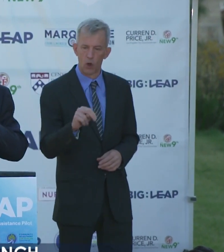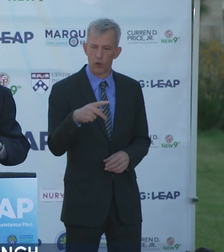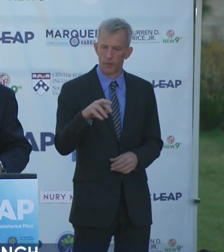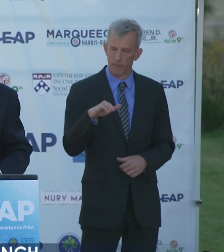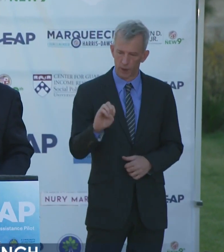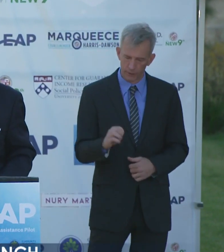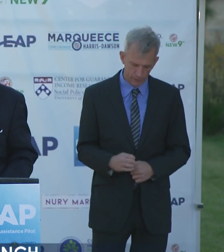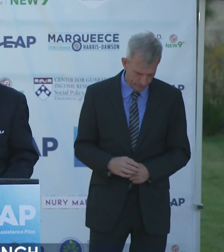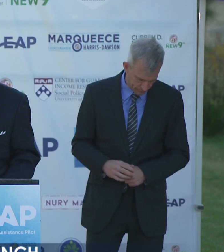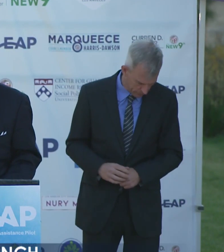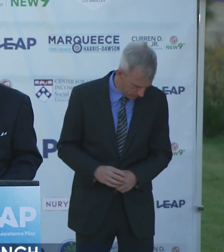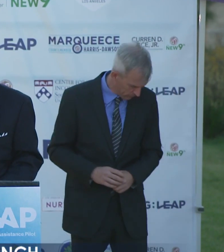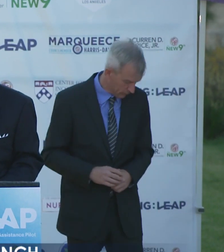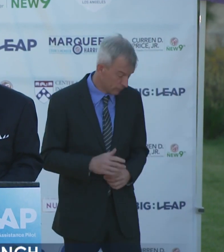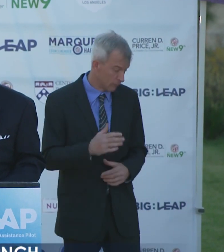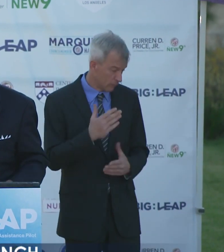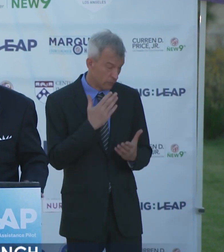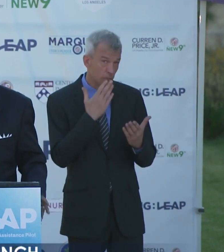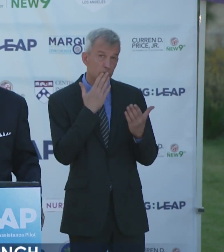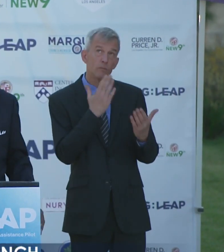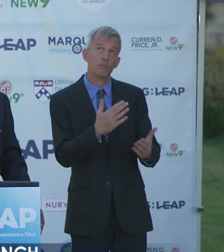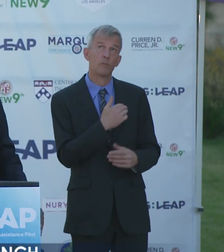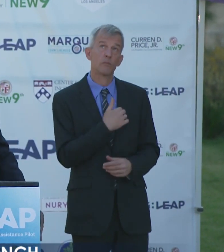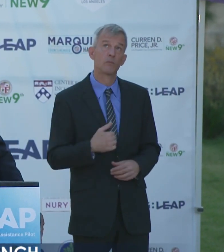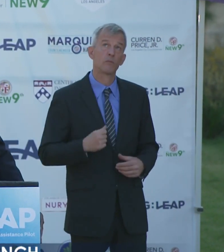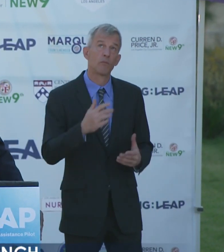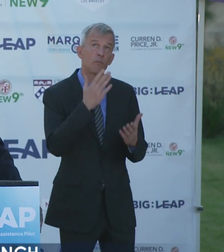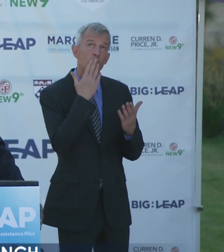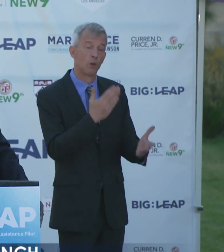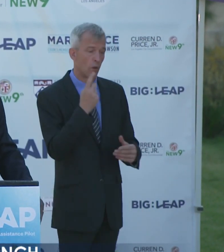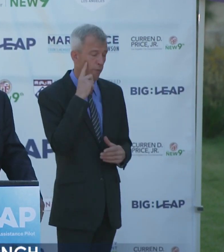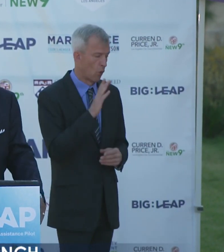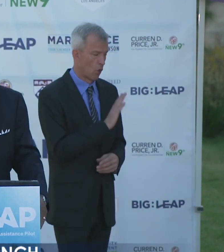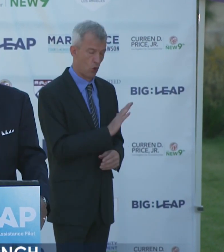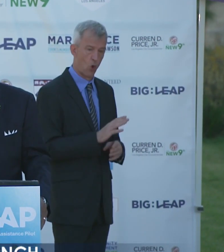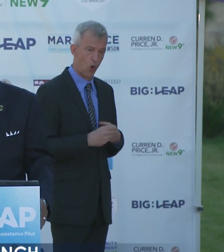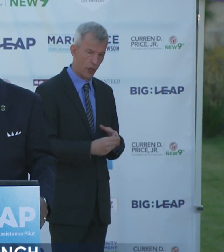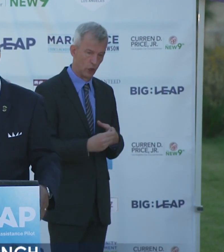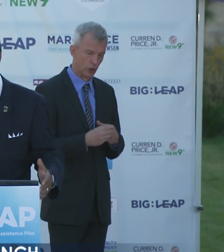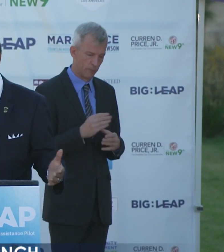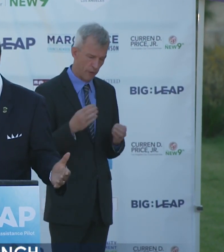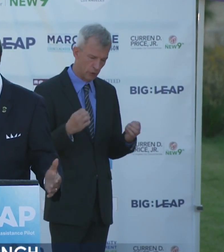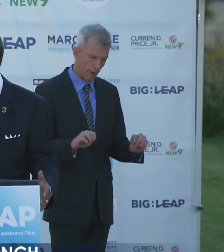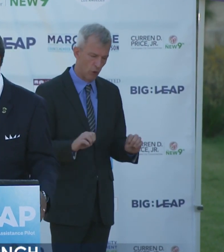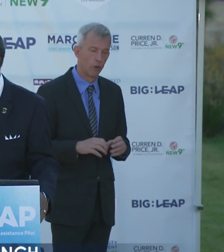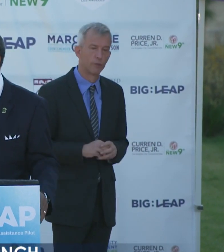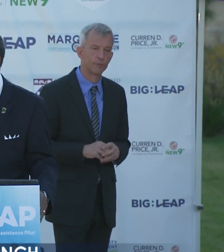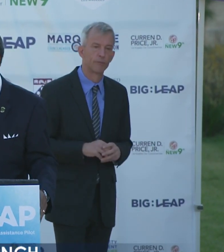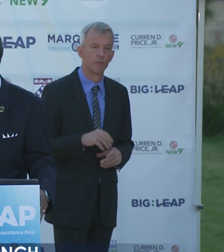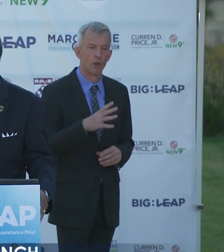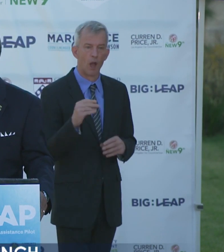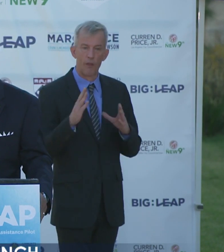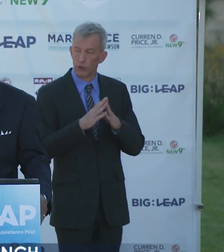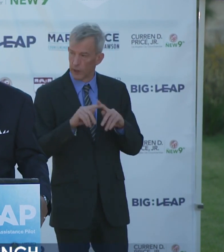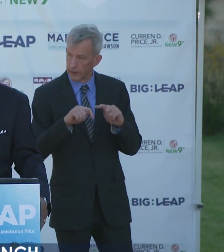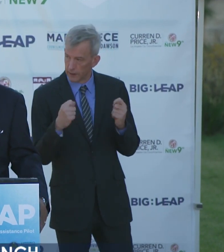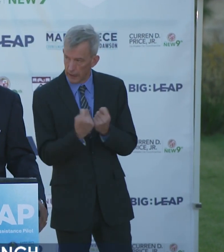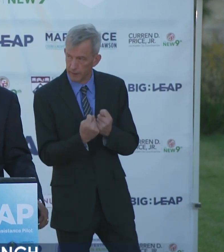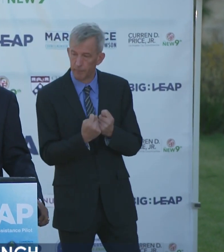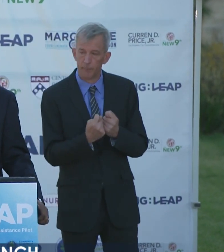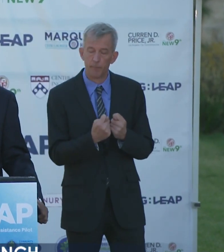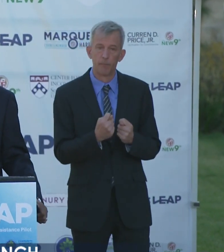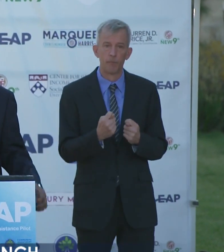Thank you, Mayor. I want to just personally thank you for your leadership in this effort and your team, the city team, that's come together to